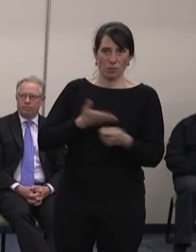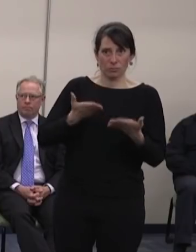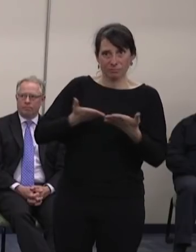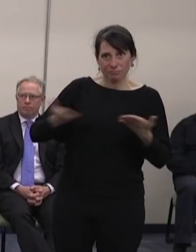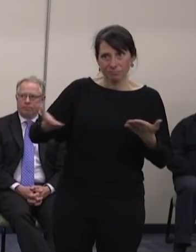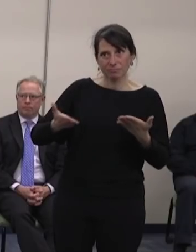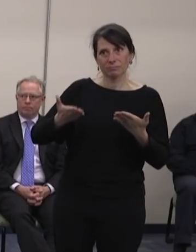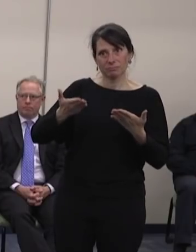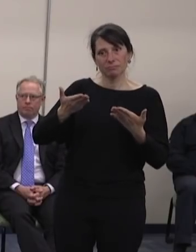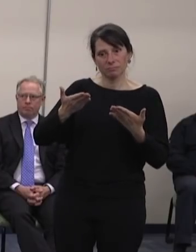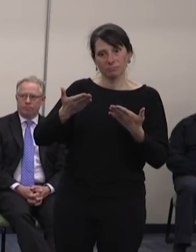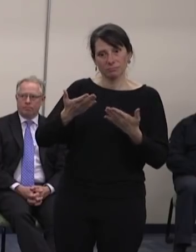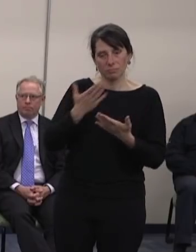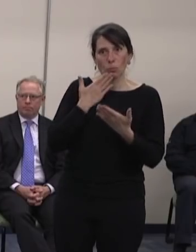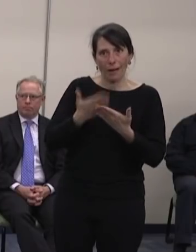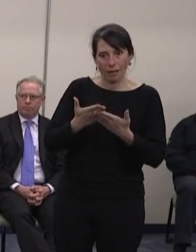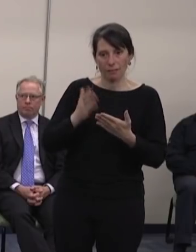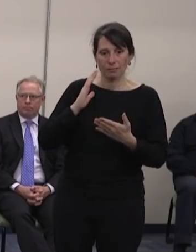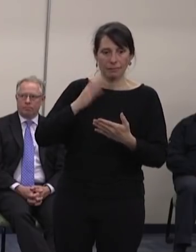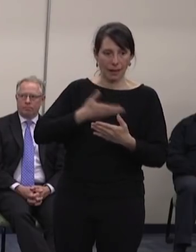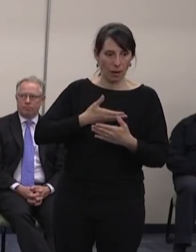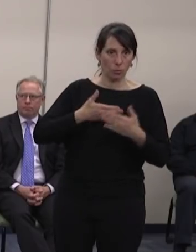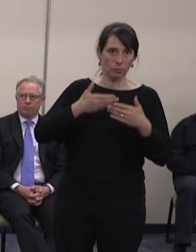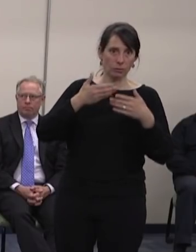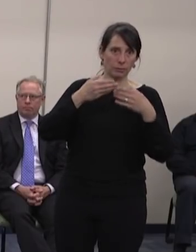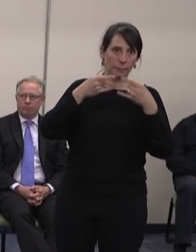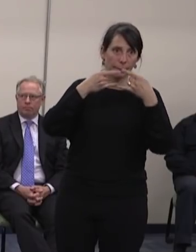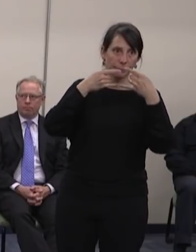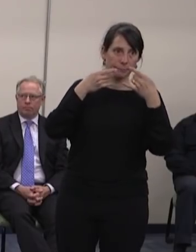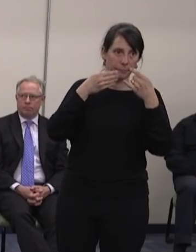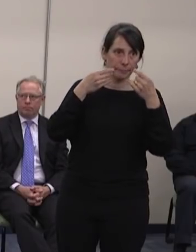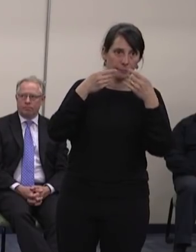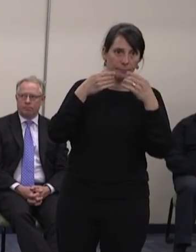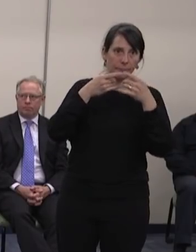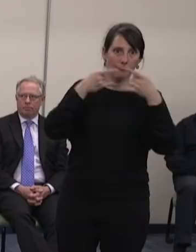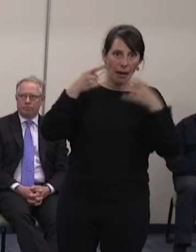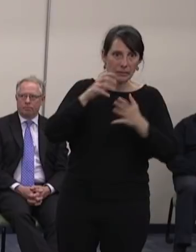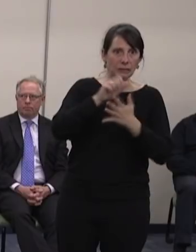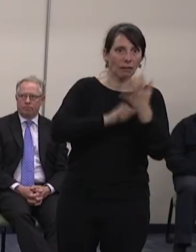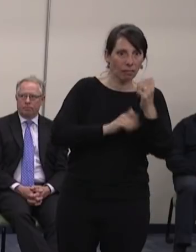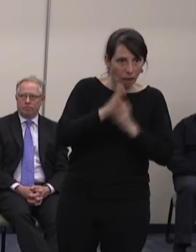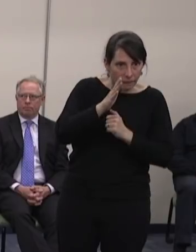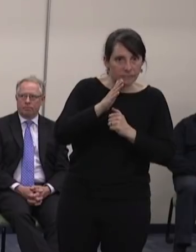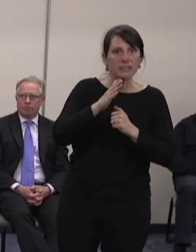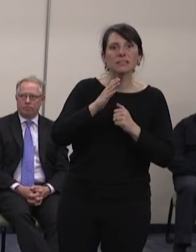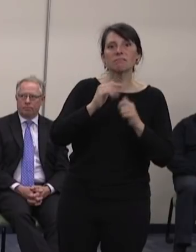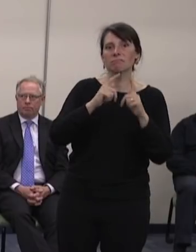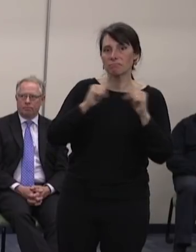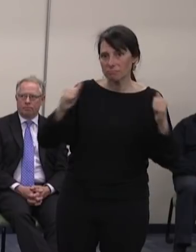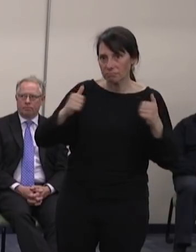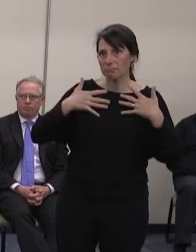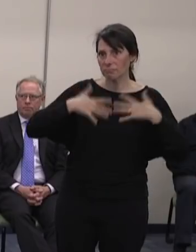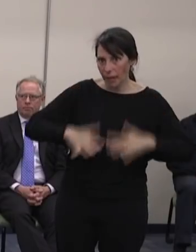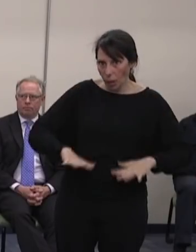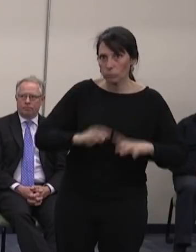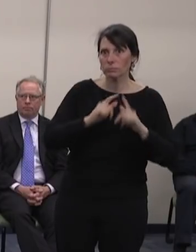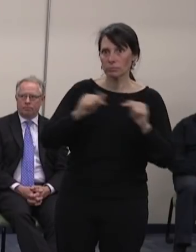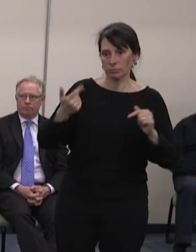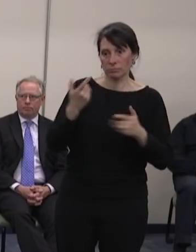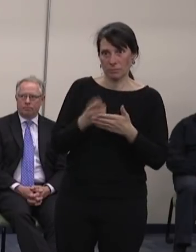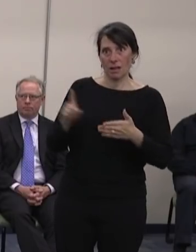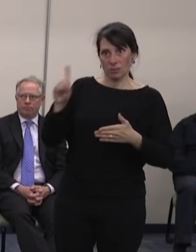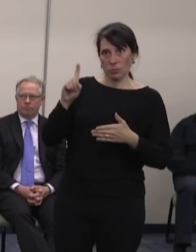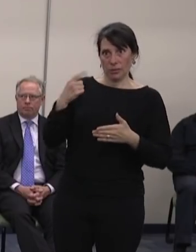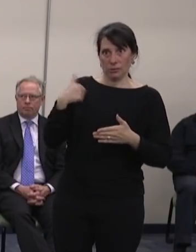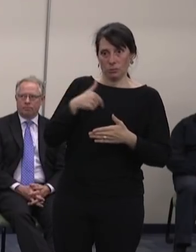personal protective equipment, and our healthcare personnel, Buncombe County made the decision last week to